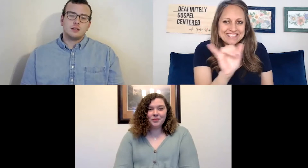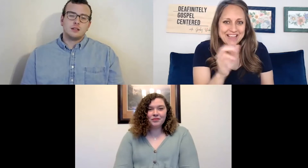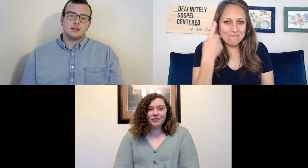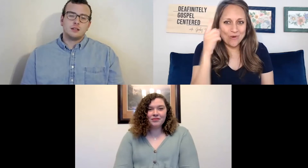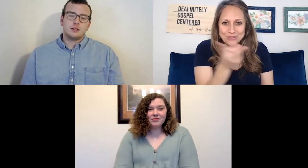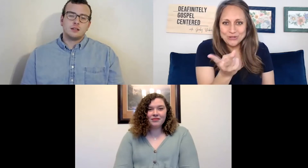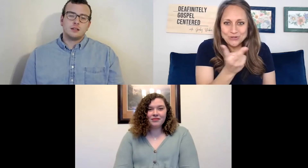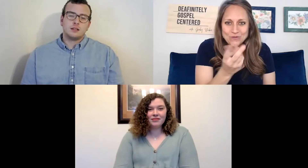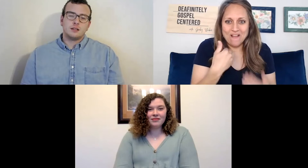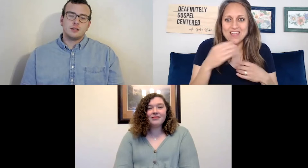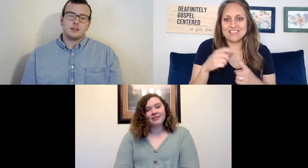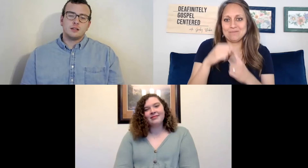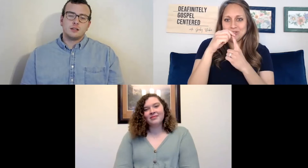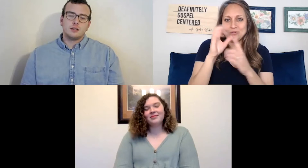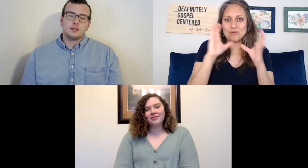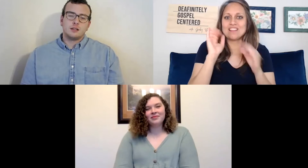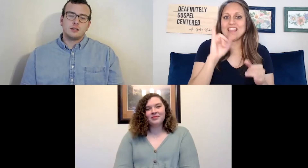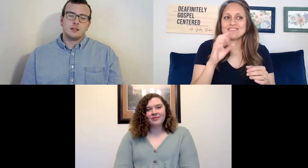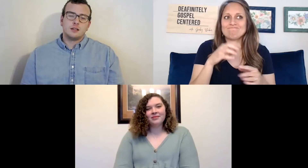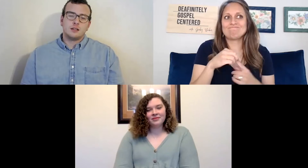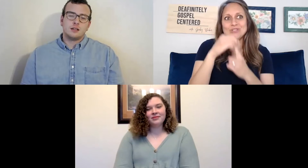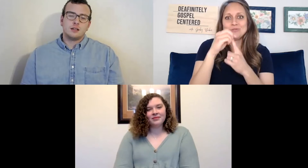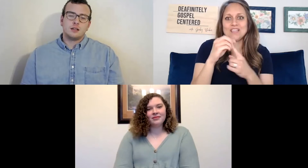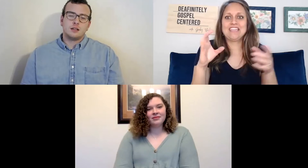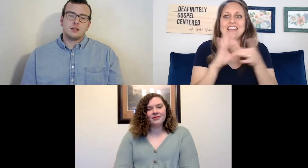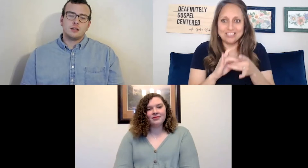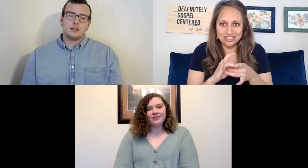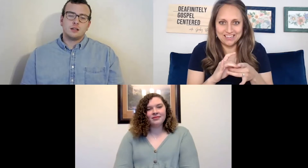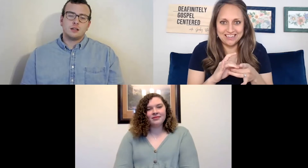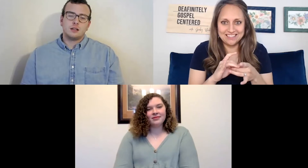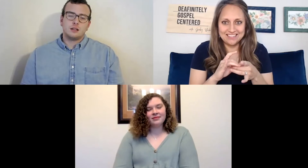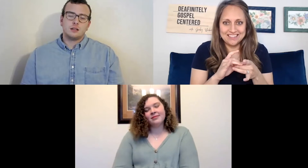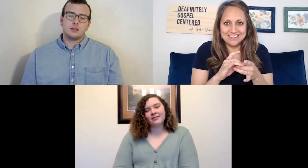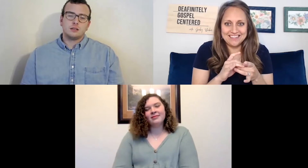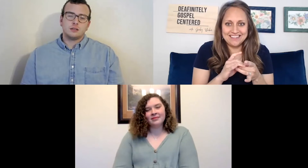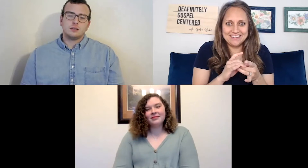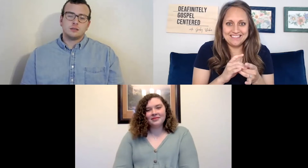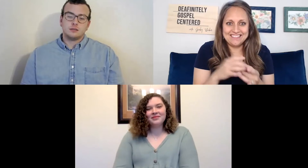communication pattern to have with another person. And that just seems like something you guys have a very